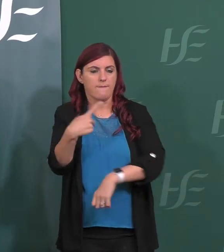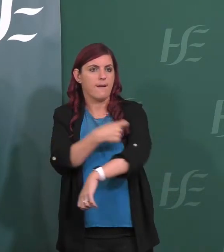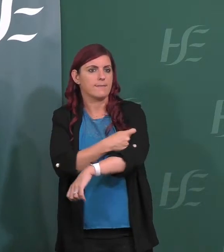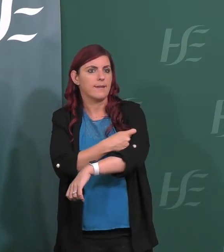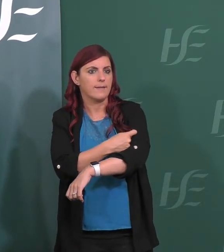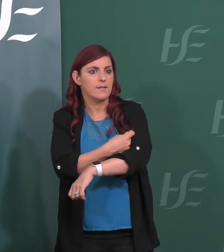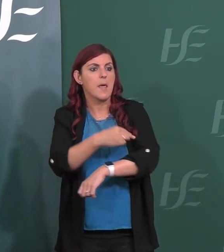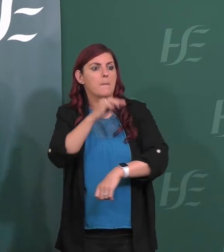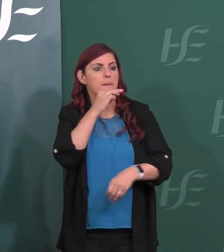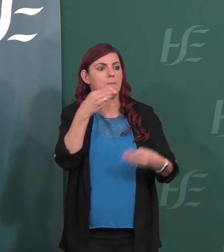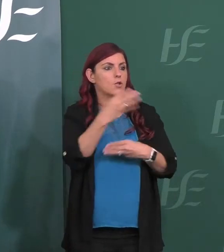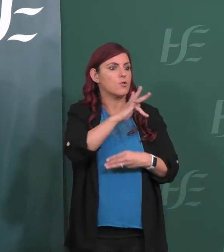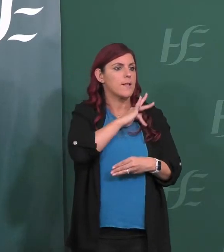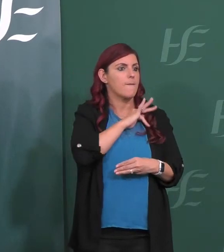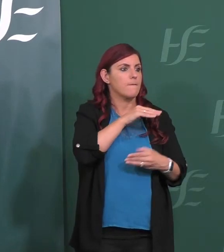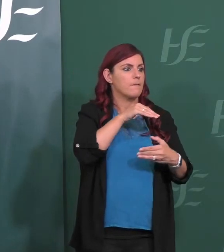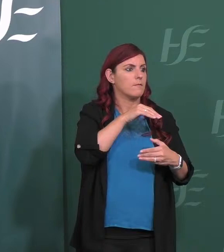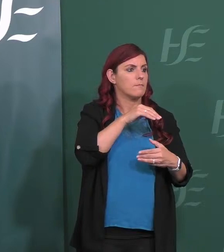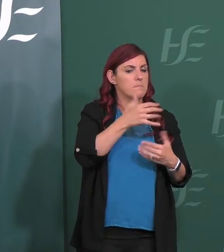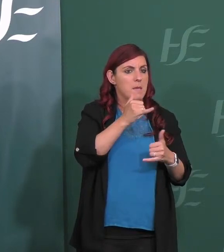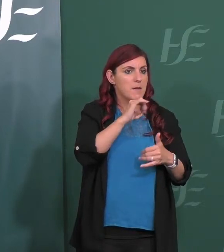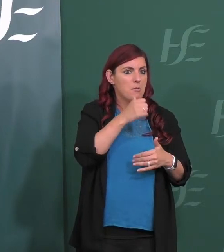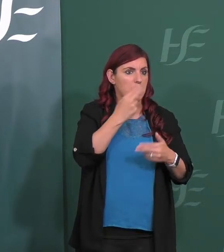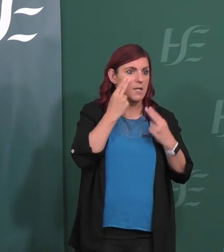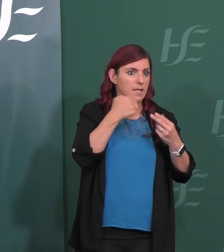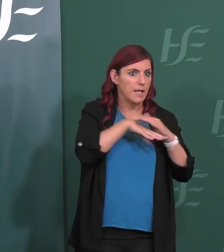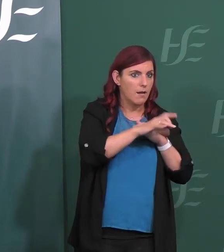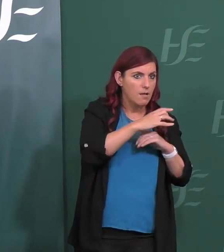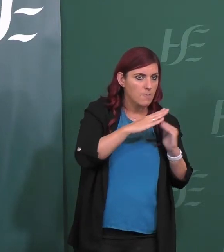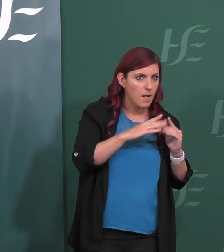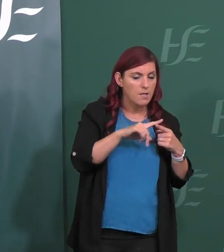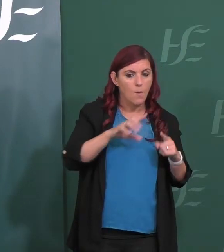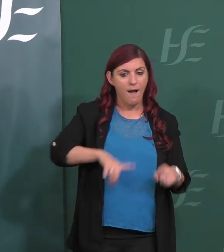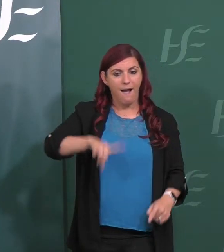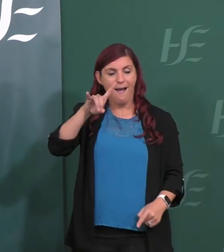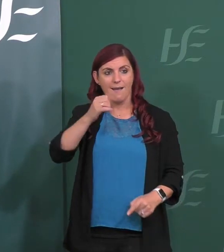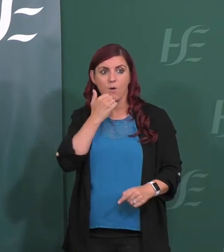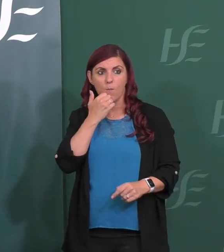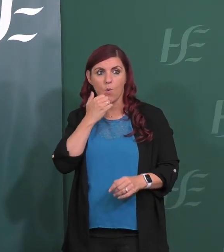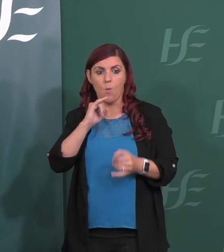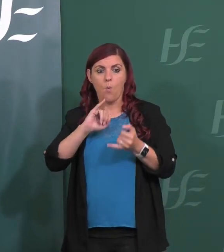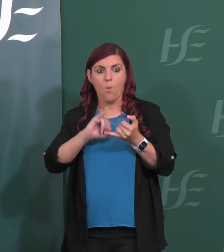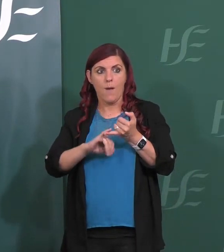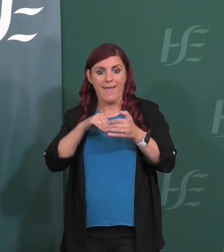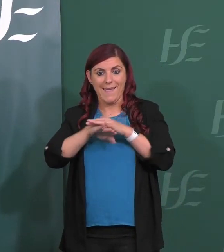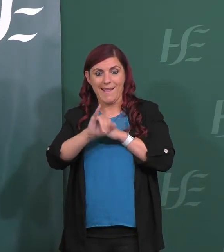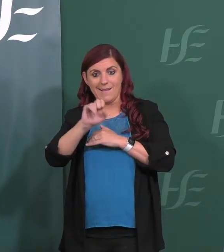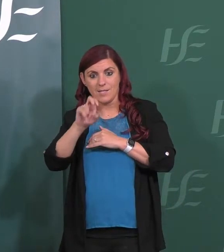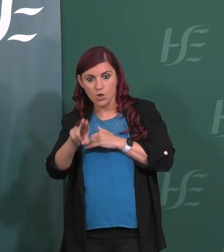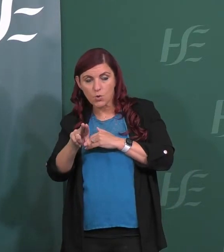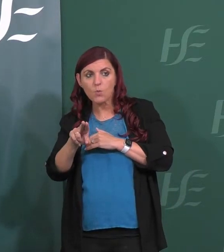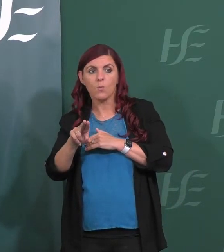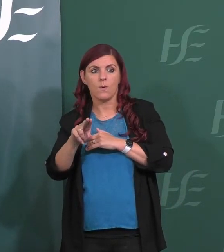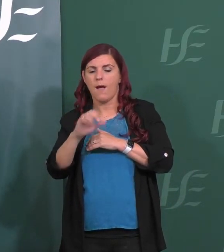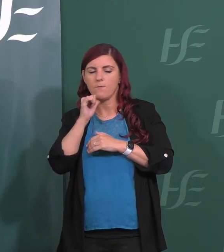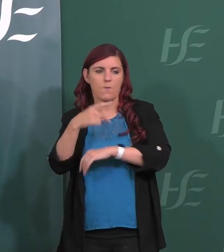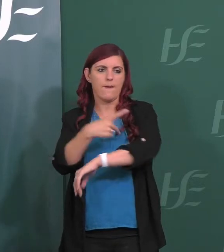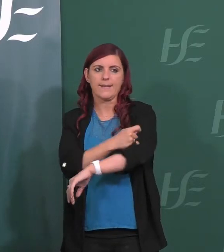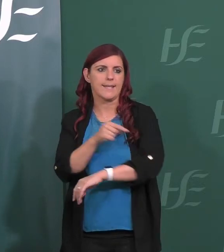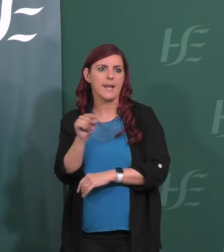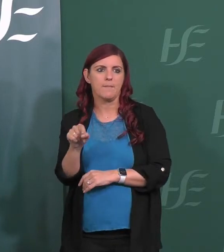ICU. The highest percentage of COVID patients in ICU are unvaccinated. And on the total